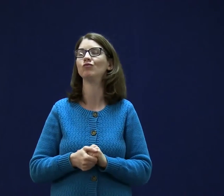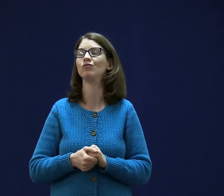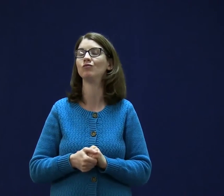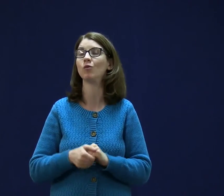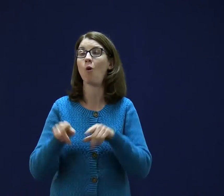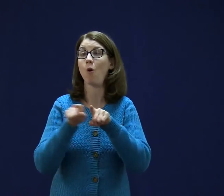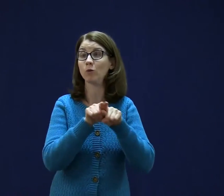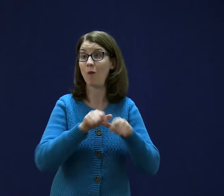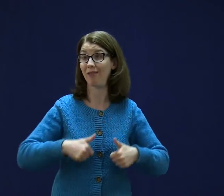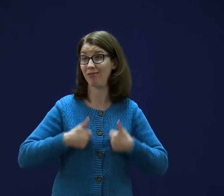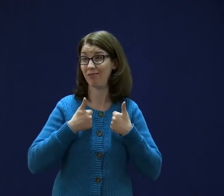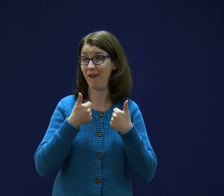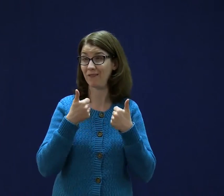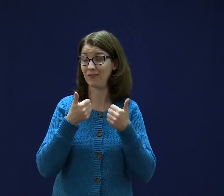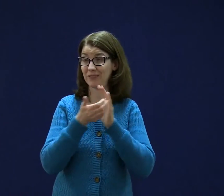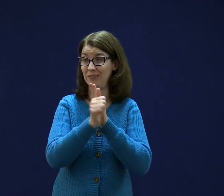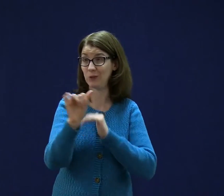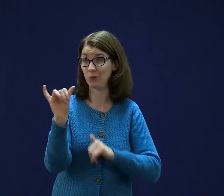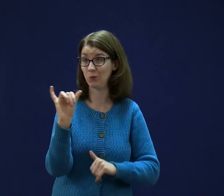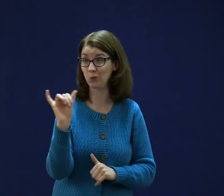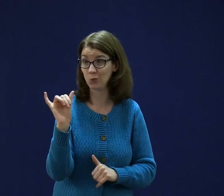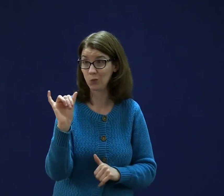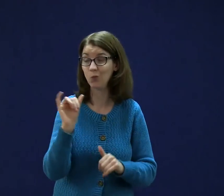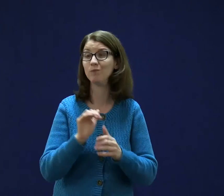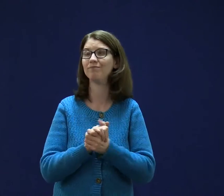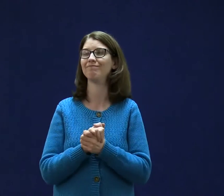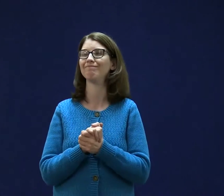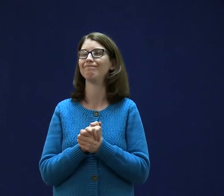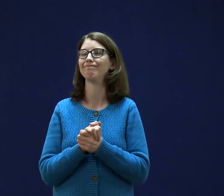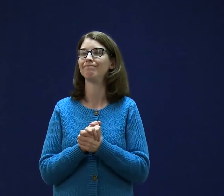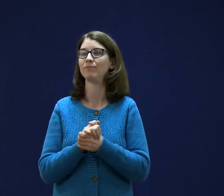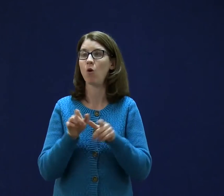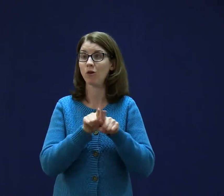social studies. We have teachers who teach English, as well as life skills.